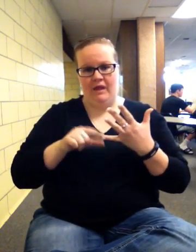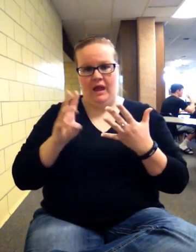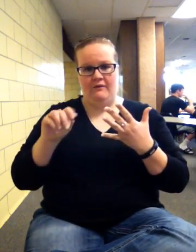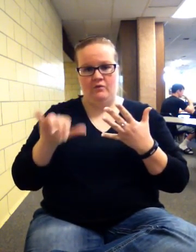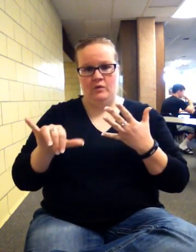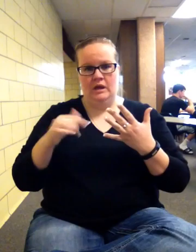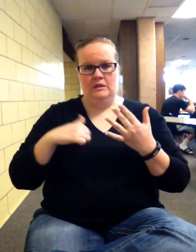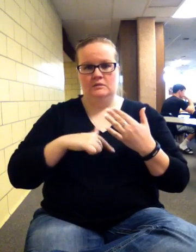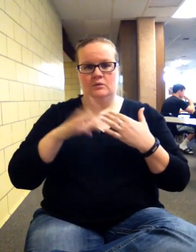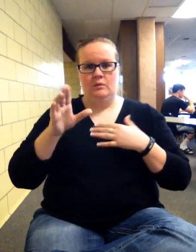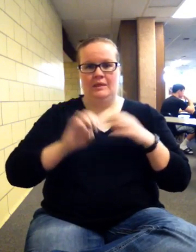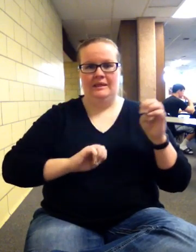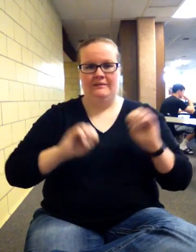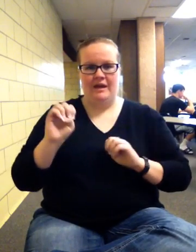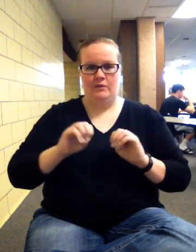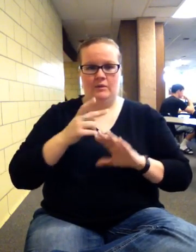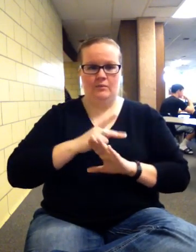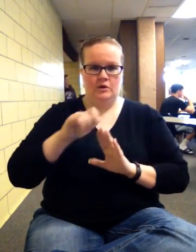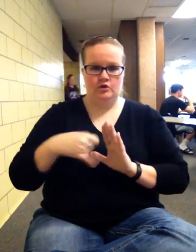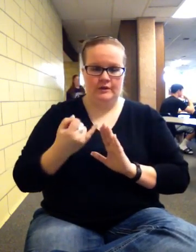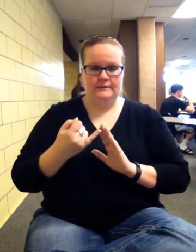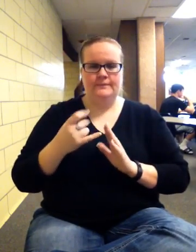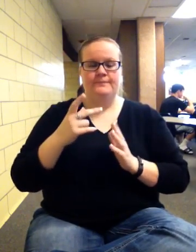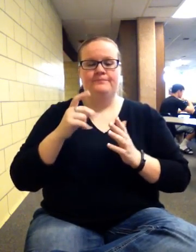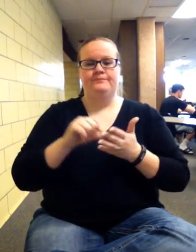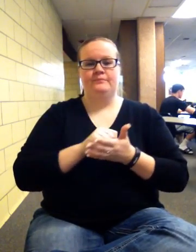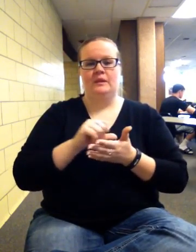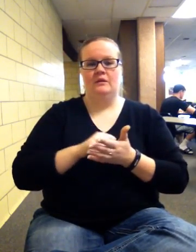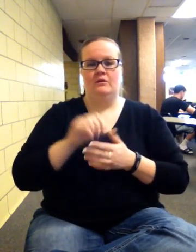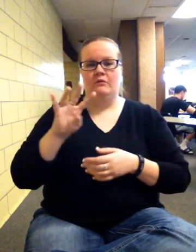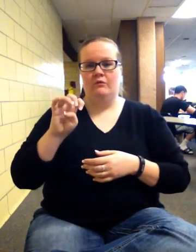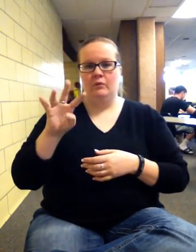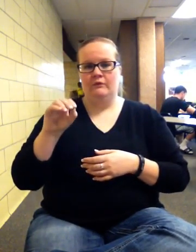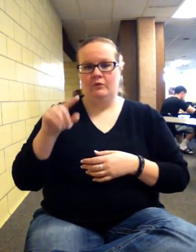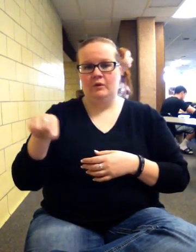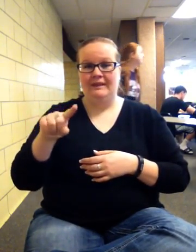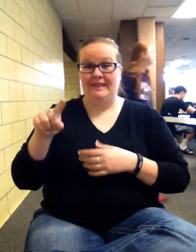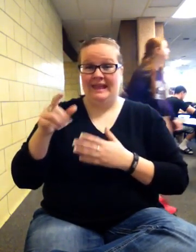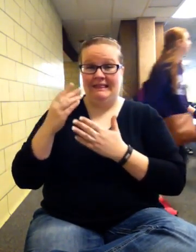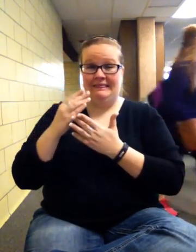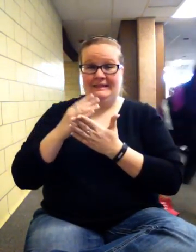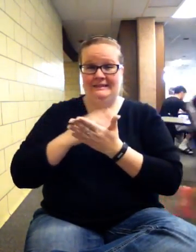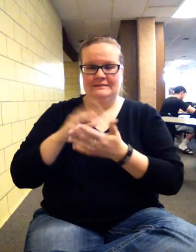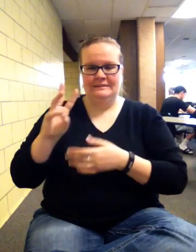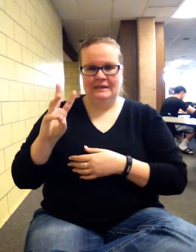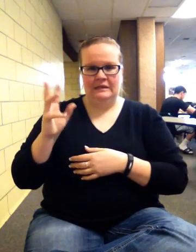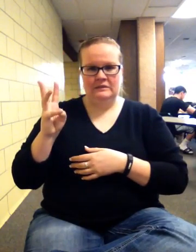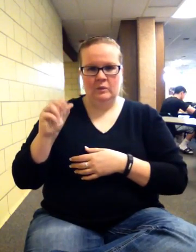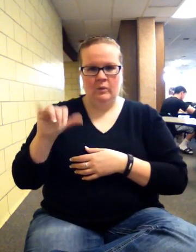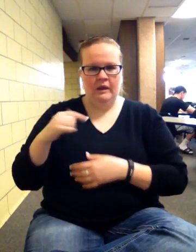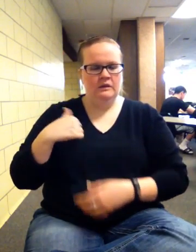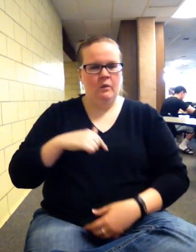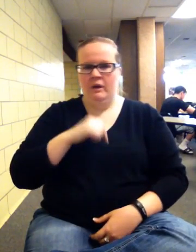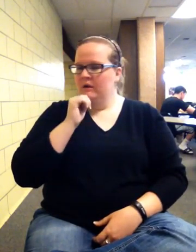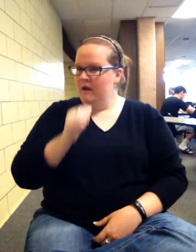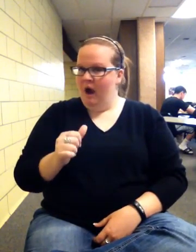going to evaluate projects. On page 440, they list six ways. We're not going to do the possibility index, so we'll